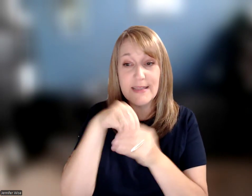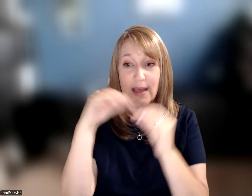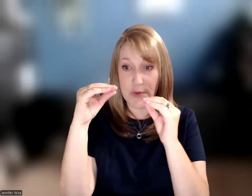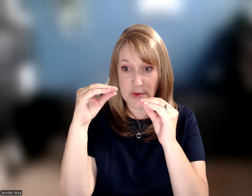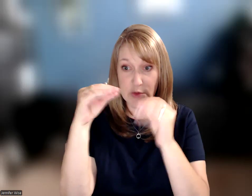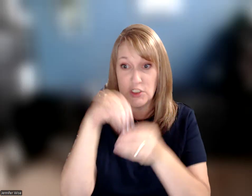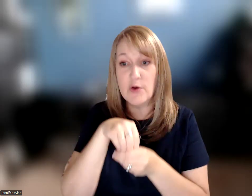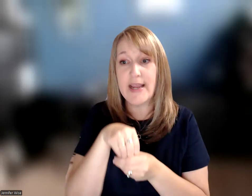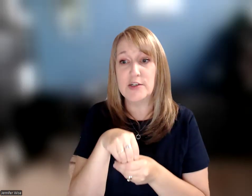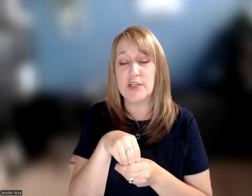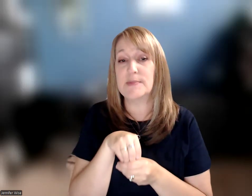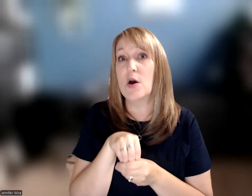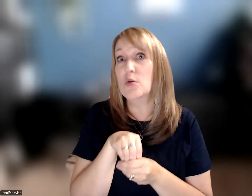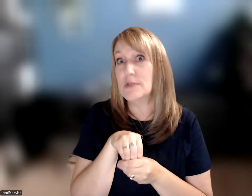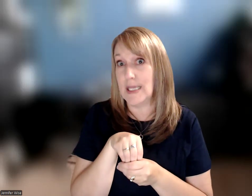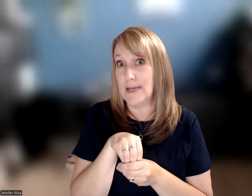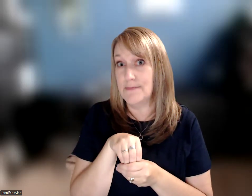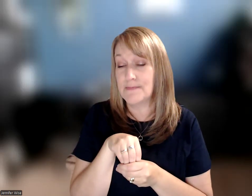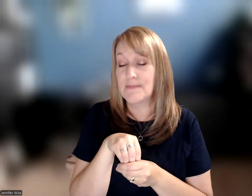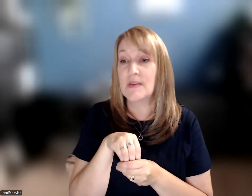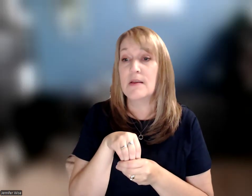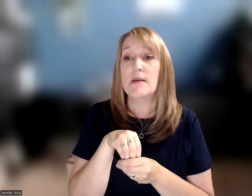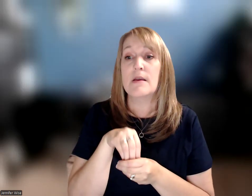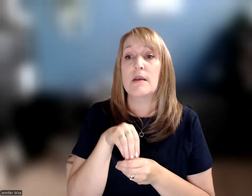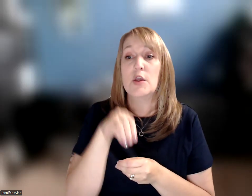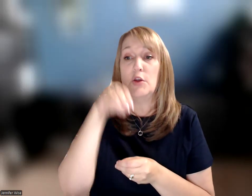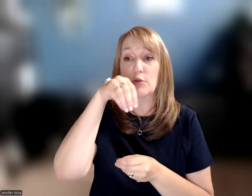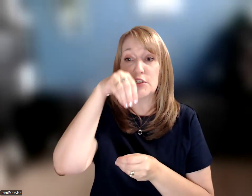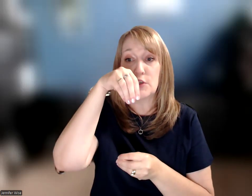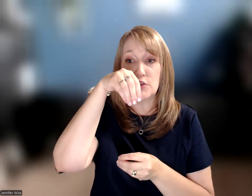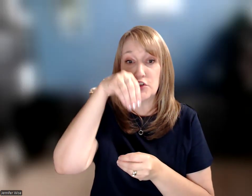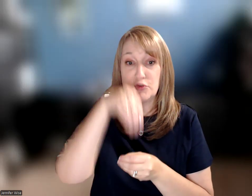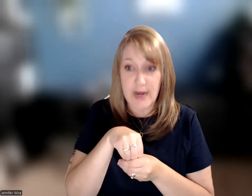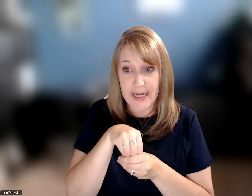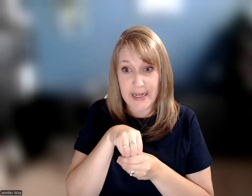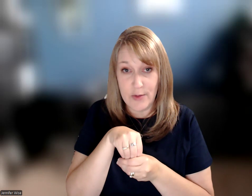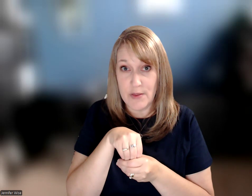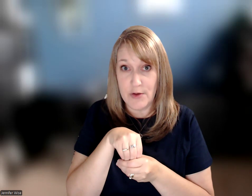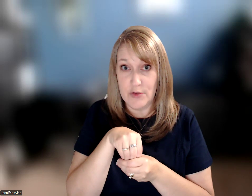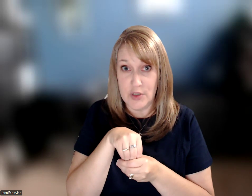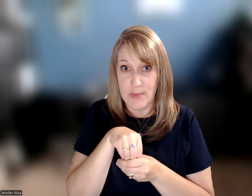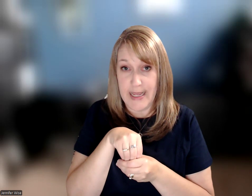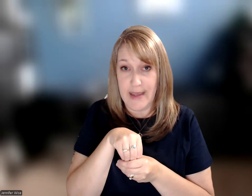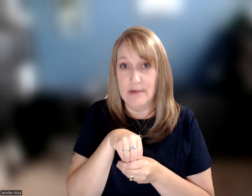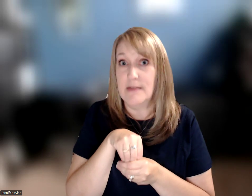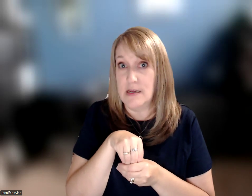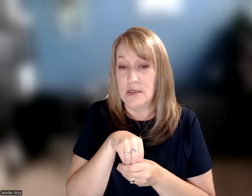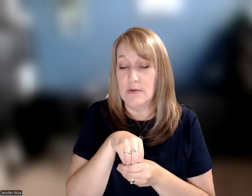that with those squished O handshakes, only you don't just go straight in with your dominant hand, the hand that you're right